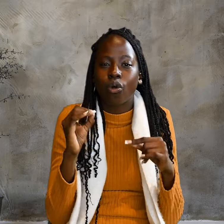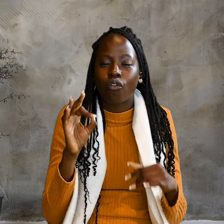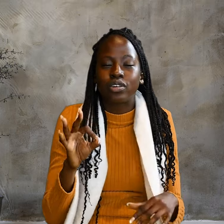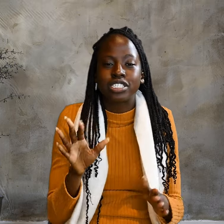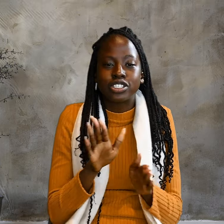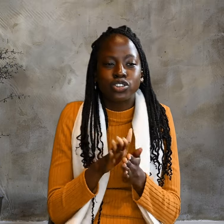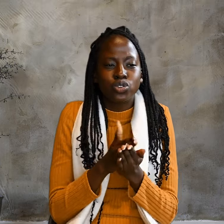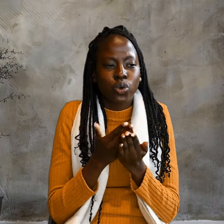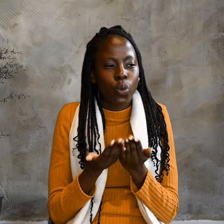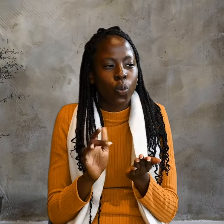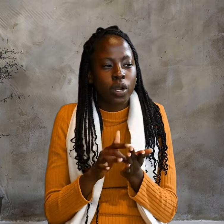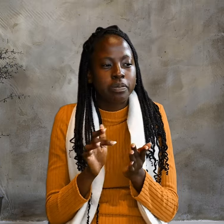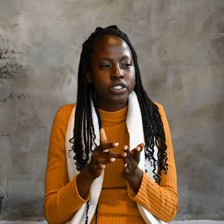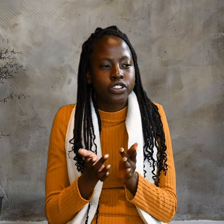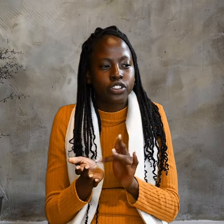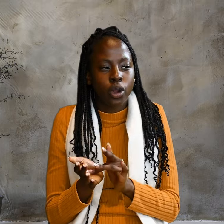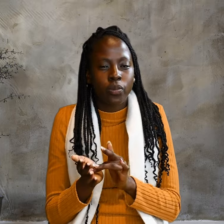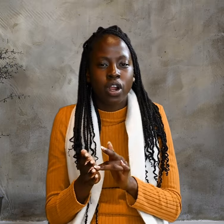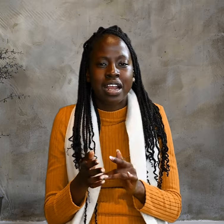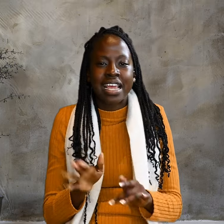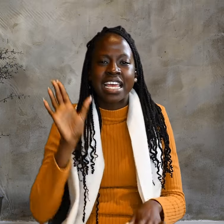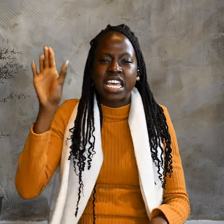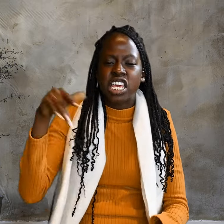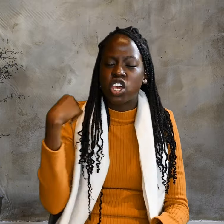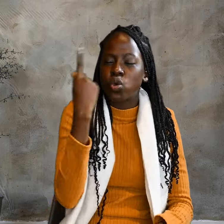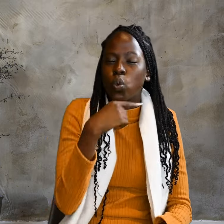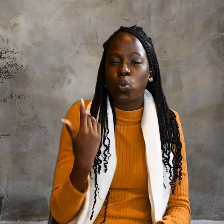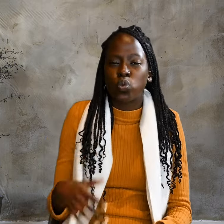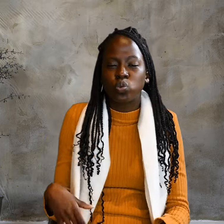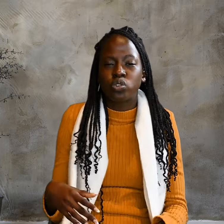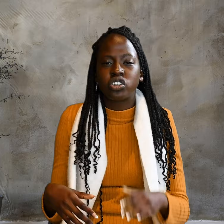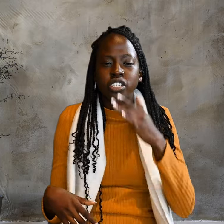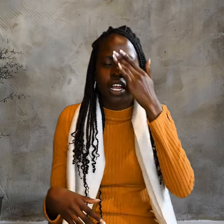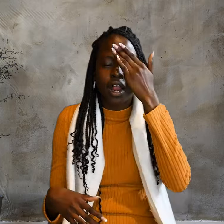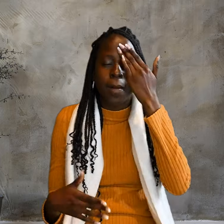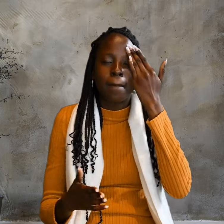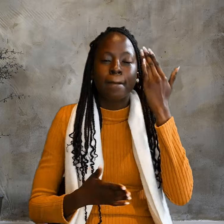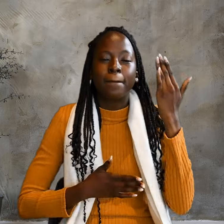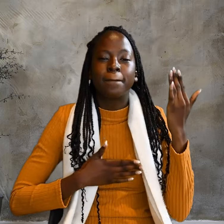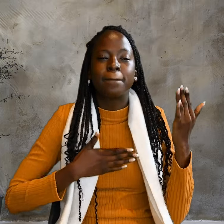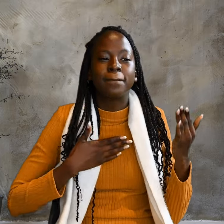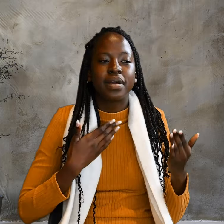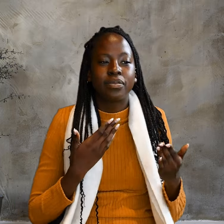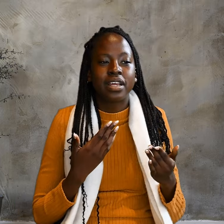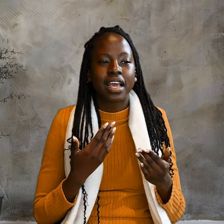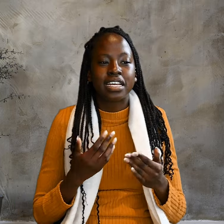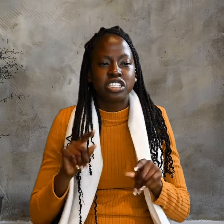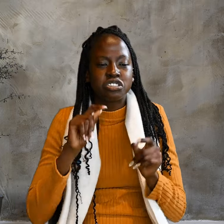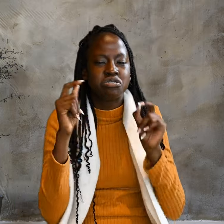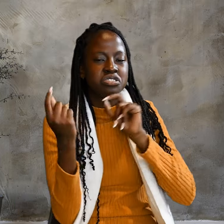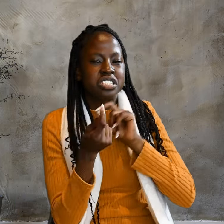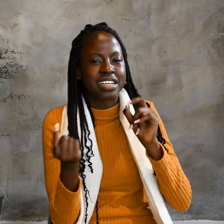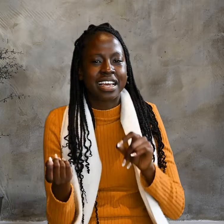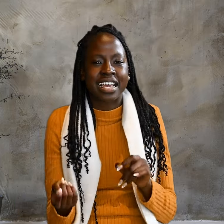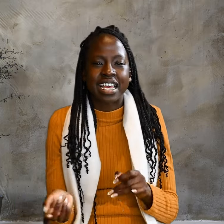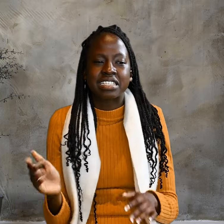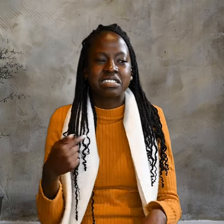he who shared my bread has turned against me. I am telling you now before